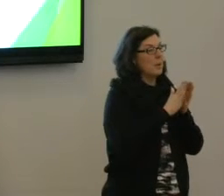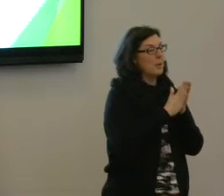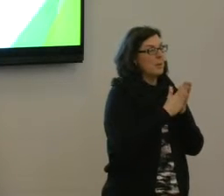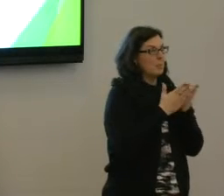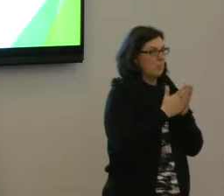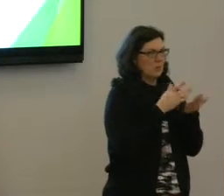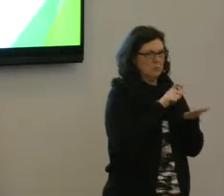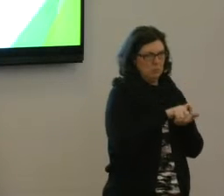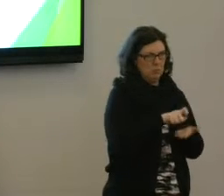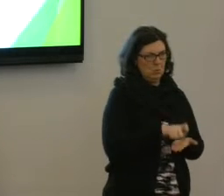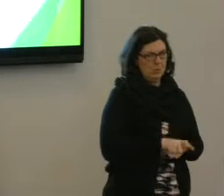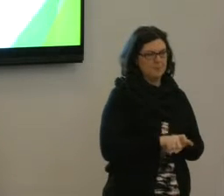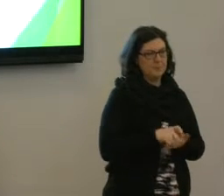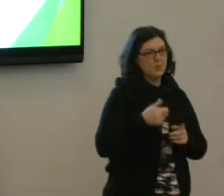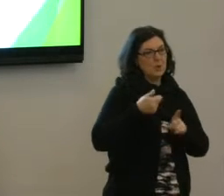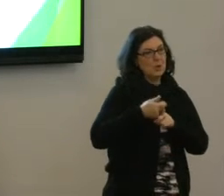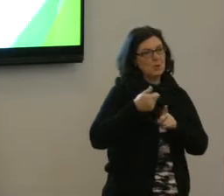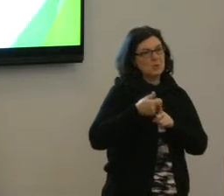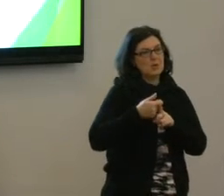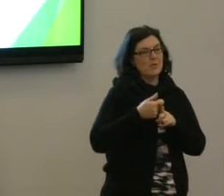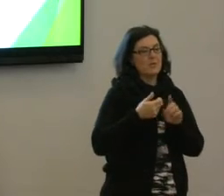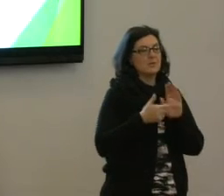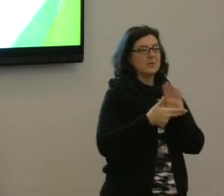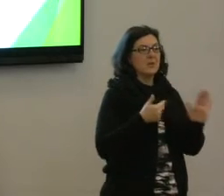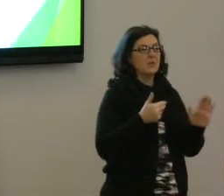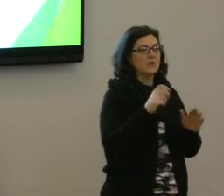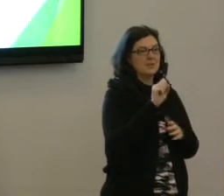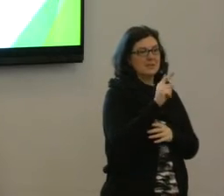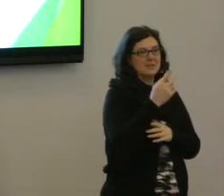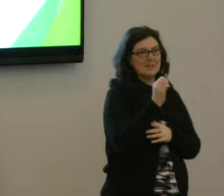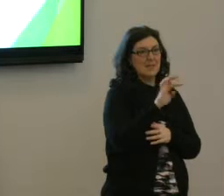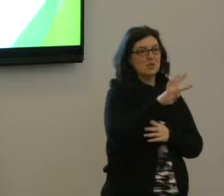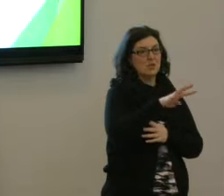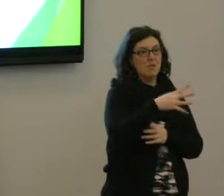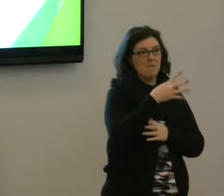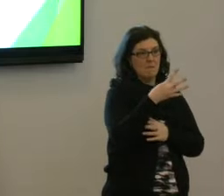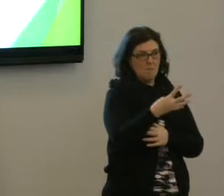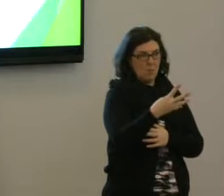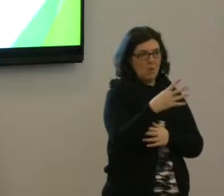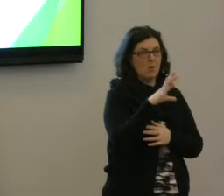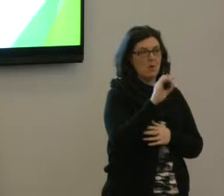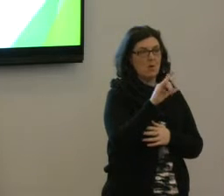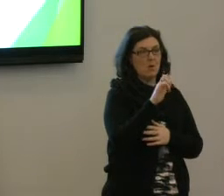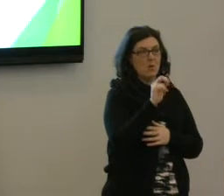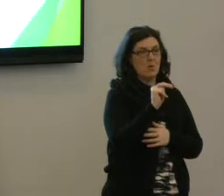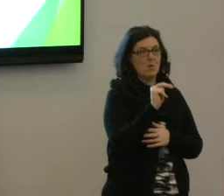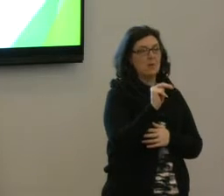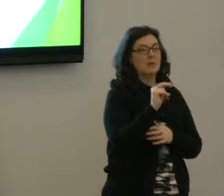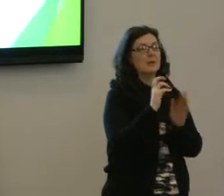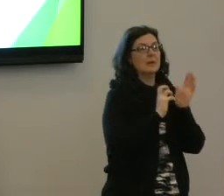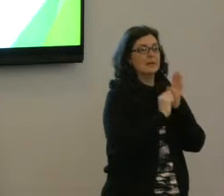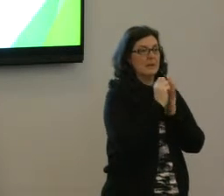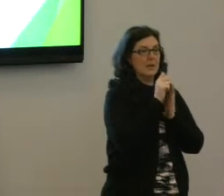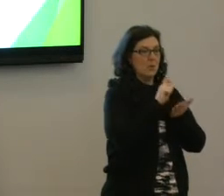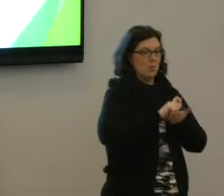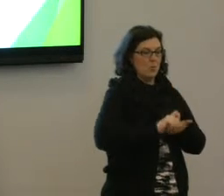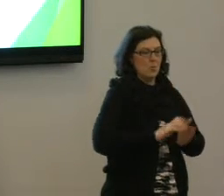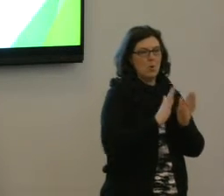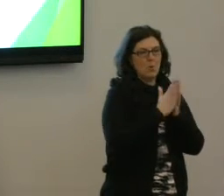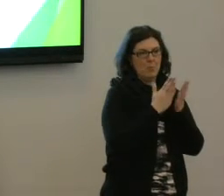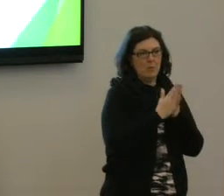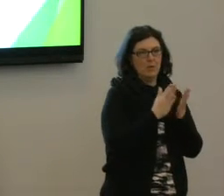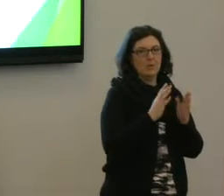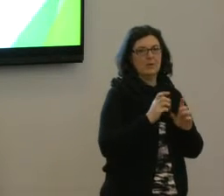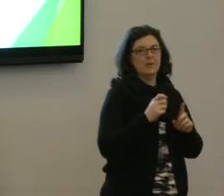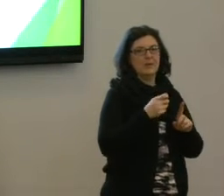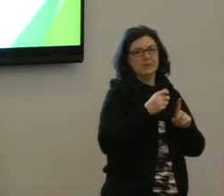was diagnosed with stage 4 colon cancer. She's about 35. And she wrote a book that's hitting all